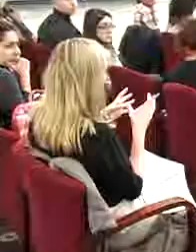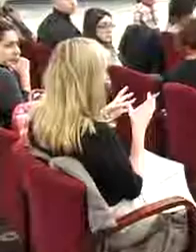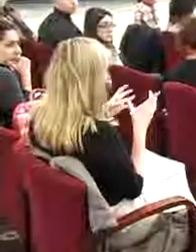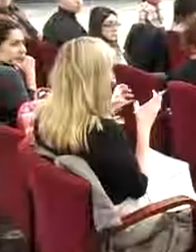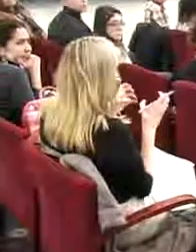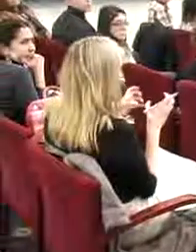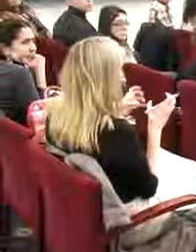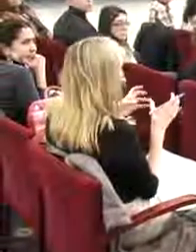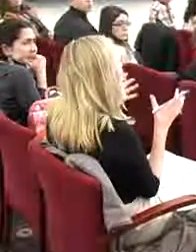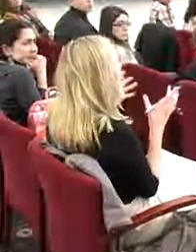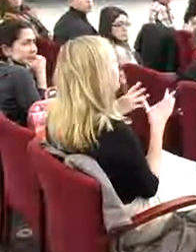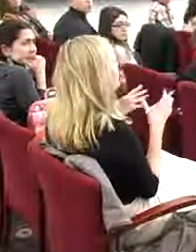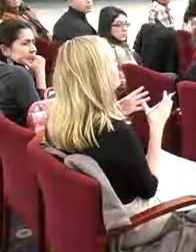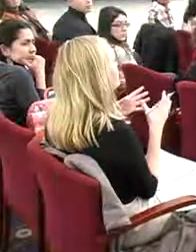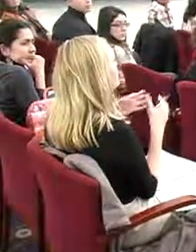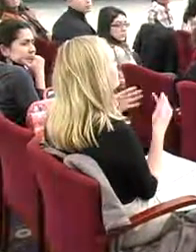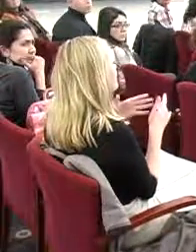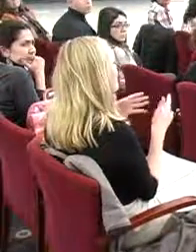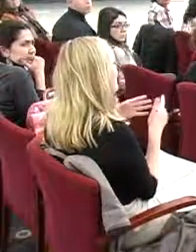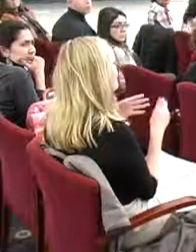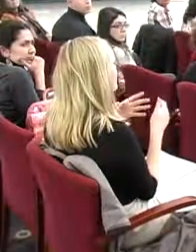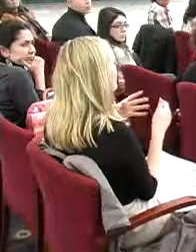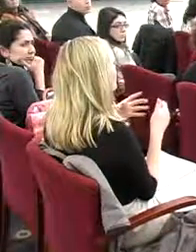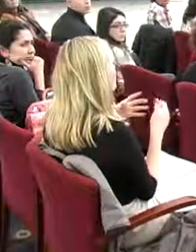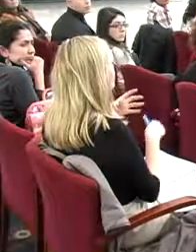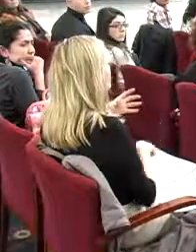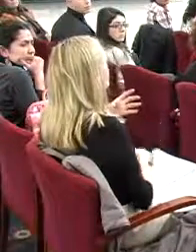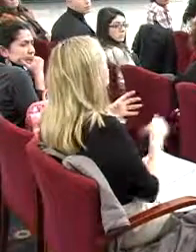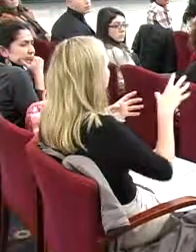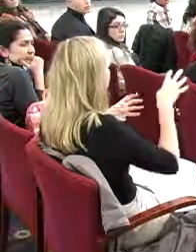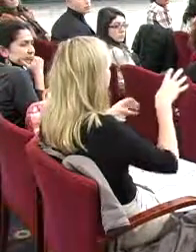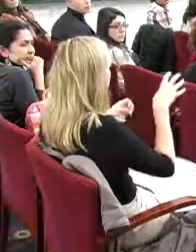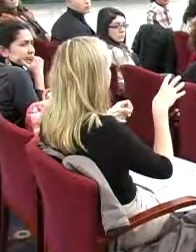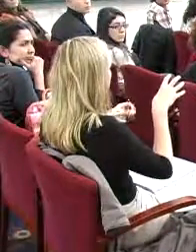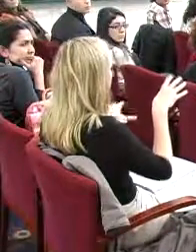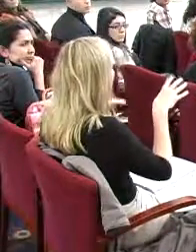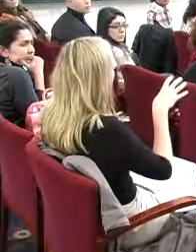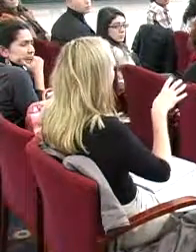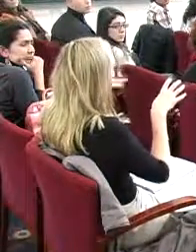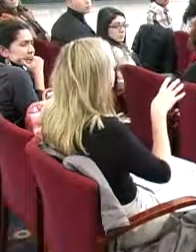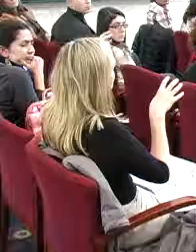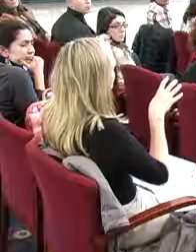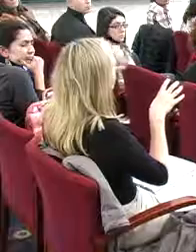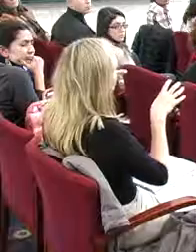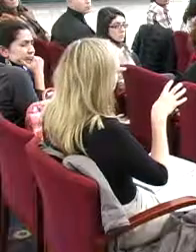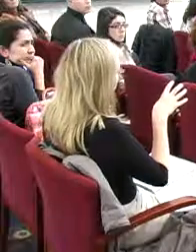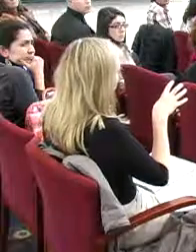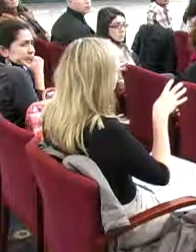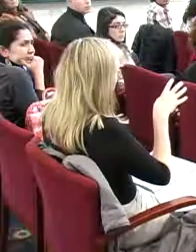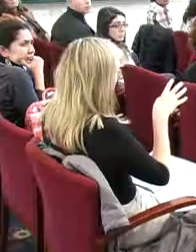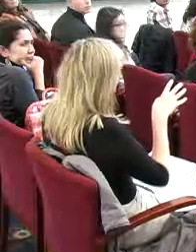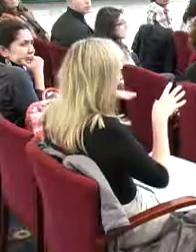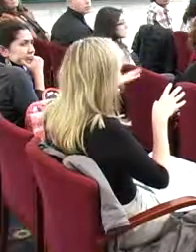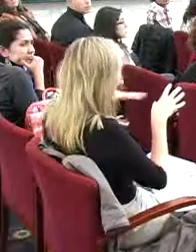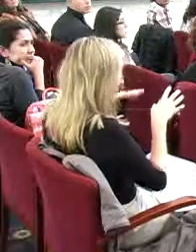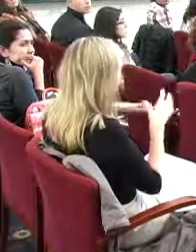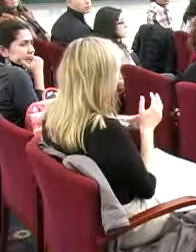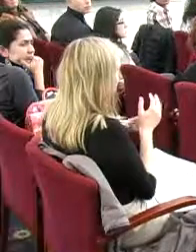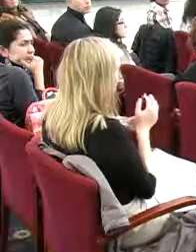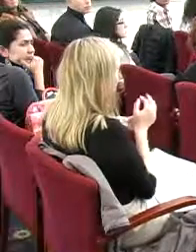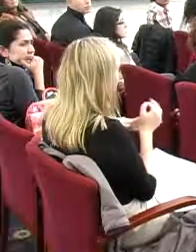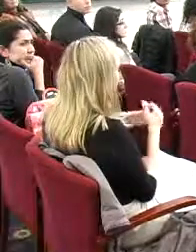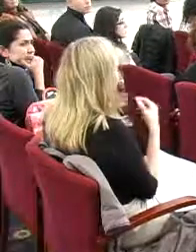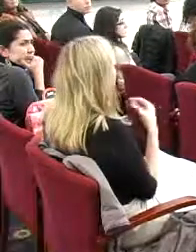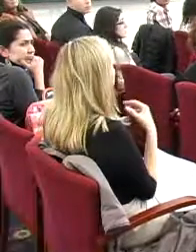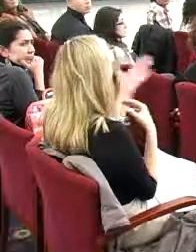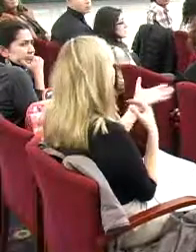as well. The kind of impact of human rights education, if the political sphere, how it kind of